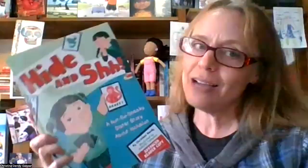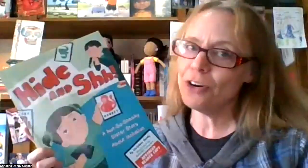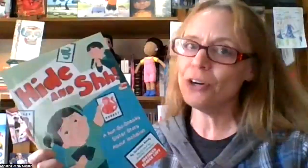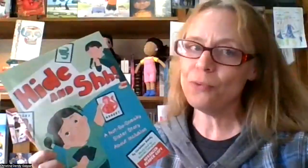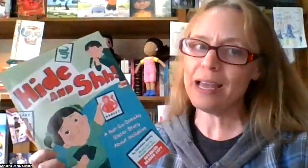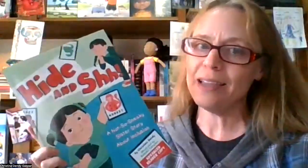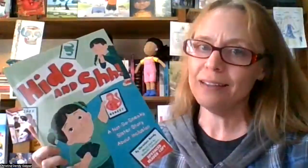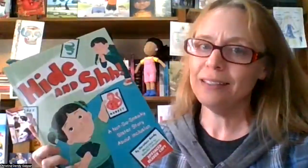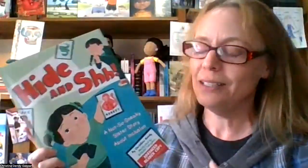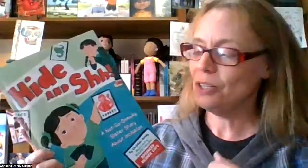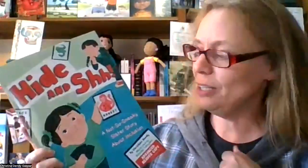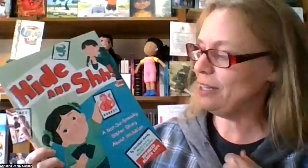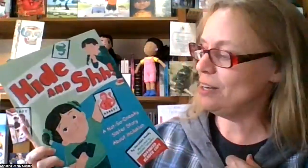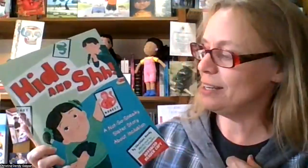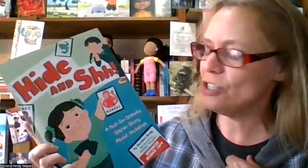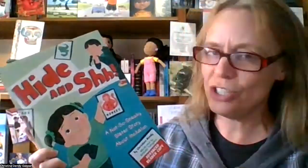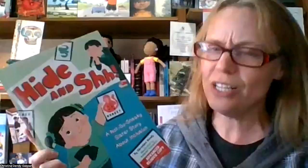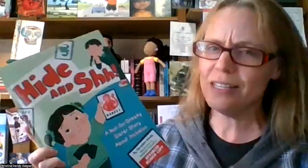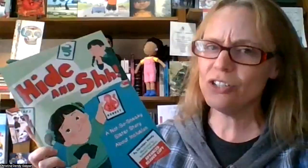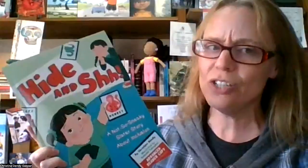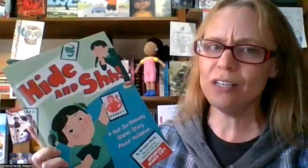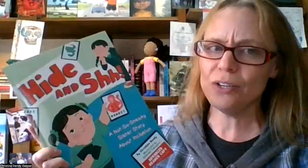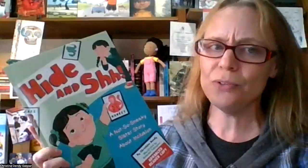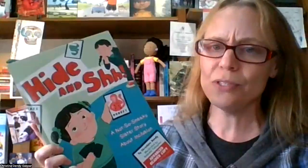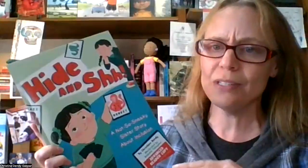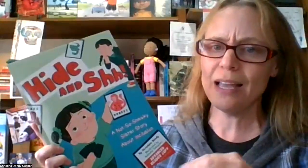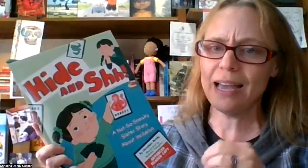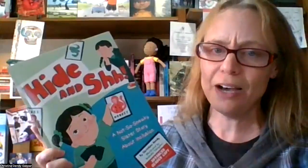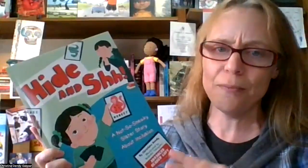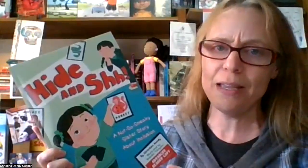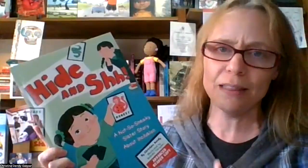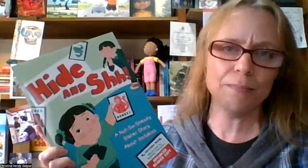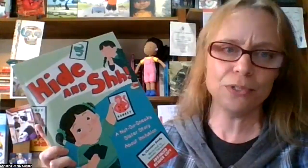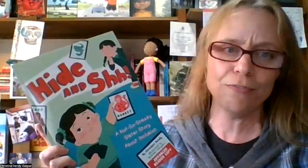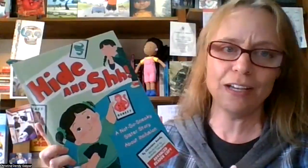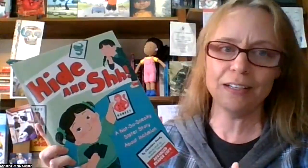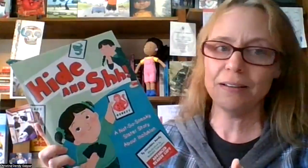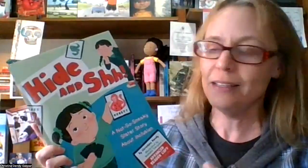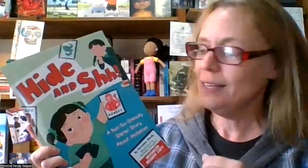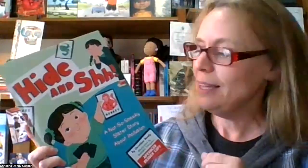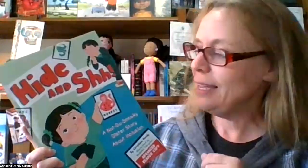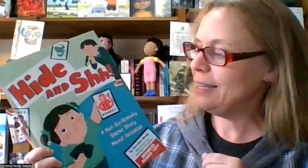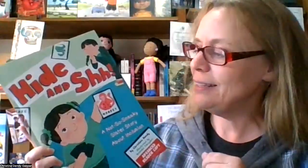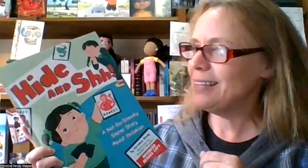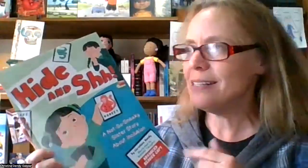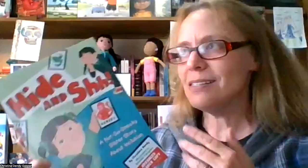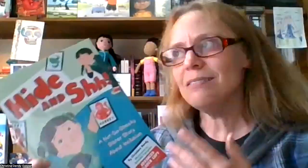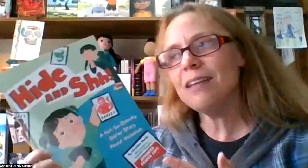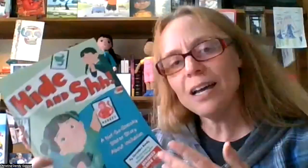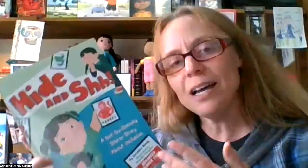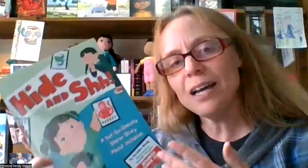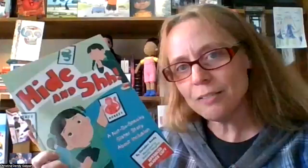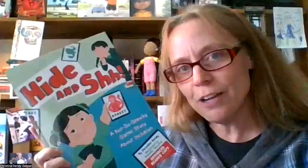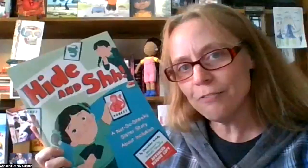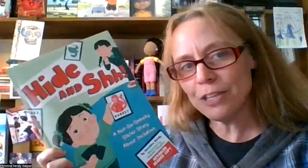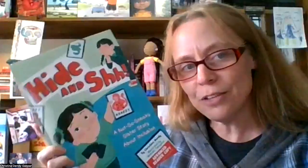it kind of her way early on because she thinks she knows how to make it the most fun. And that's